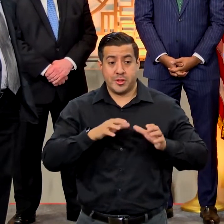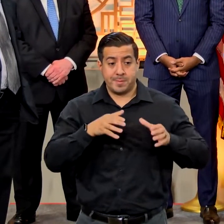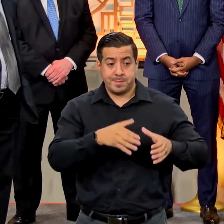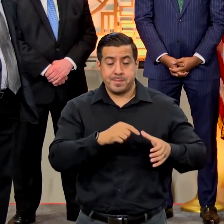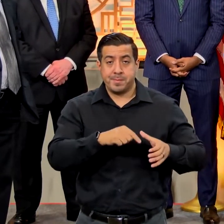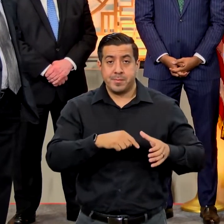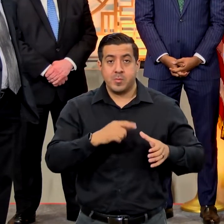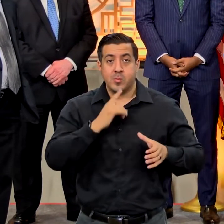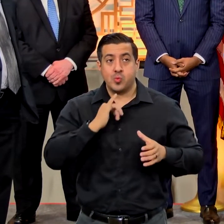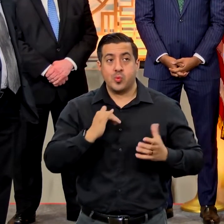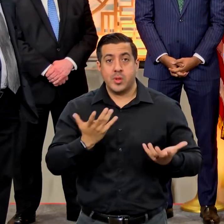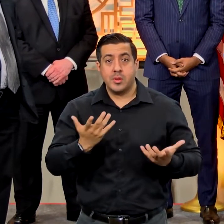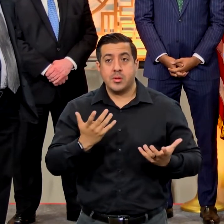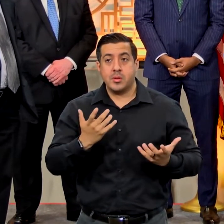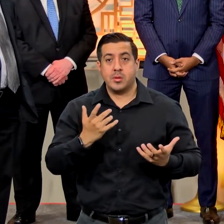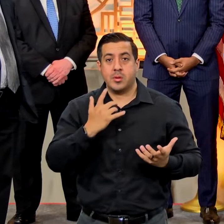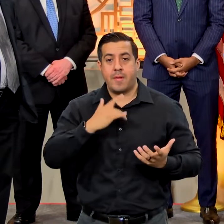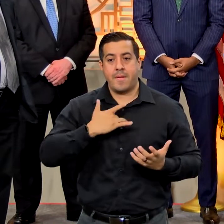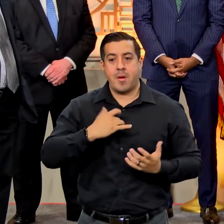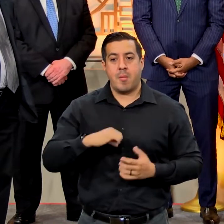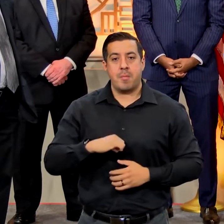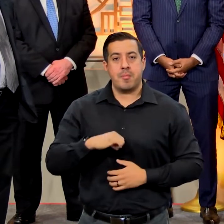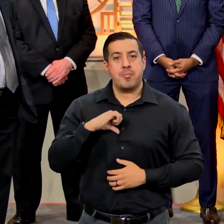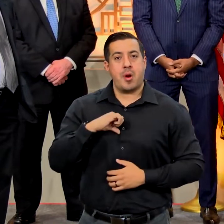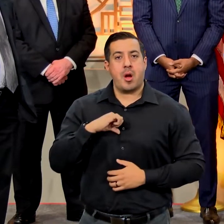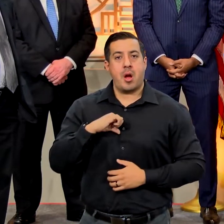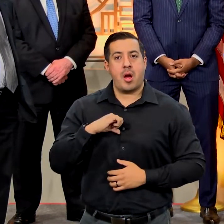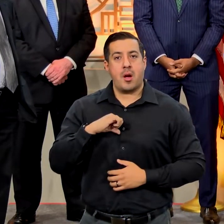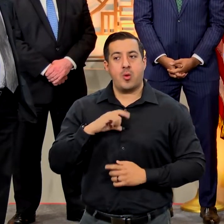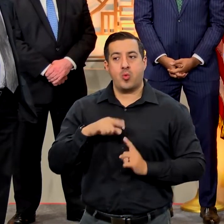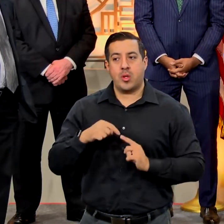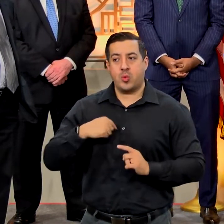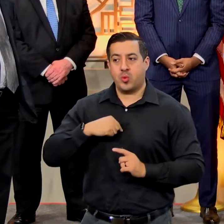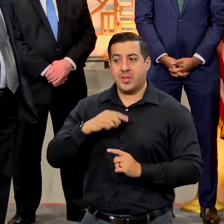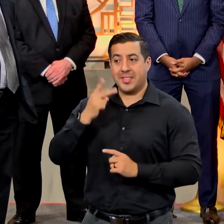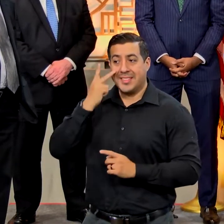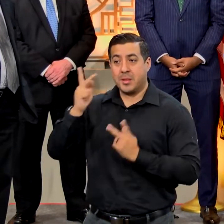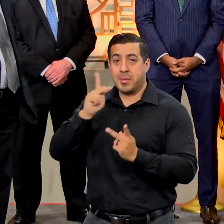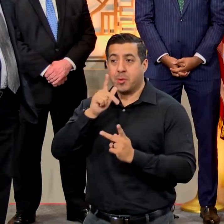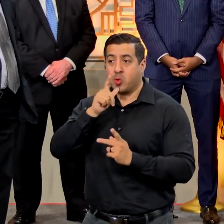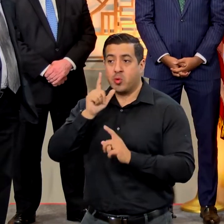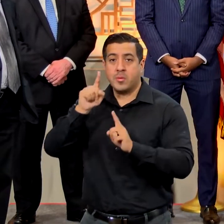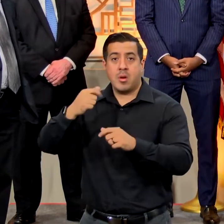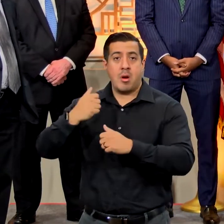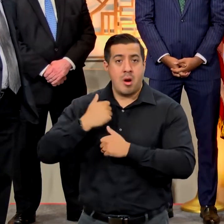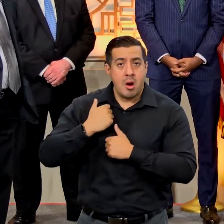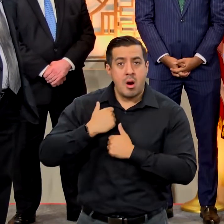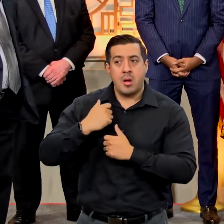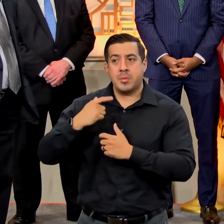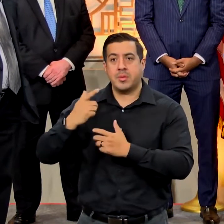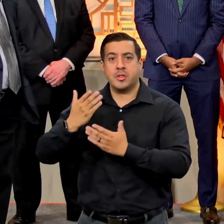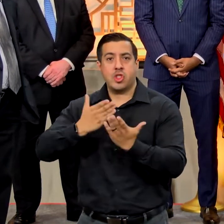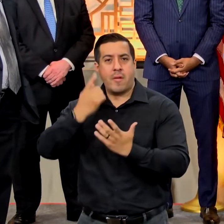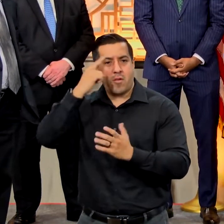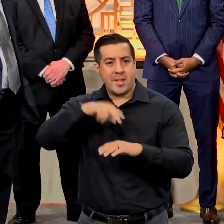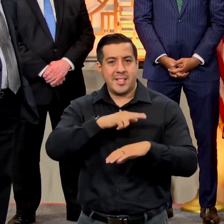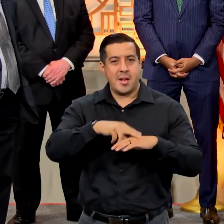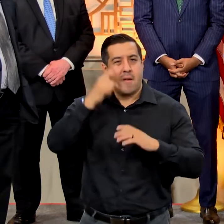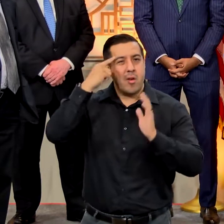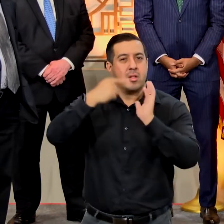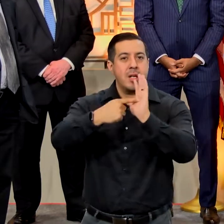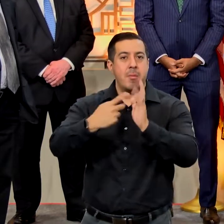that prides ourselves in those who have served our nation. When there is Veterans